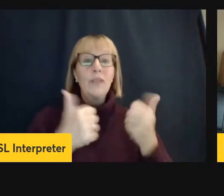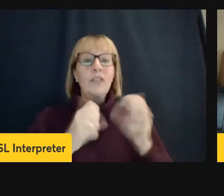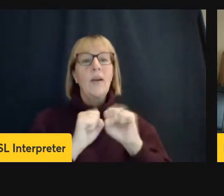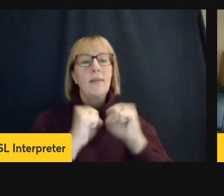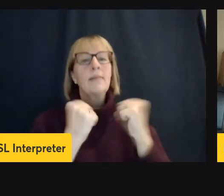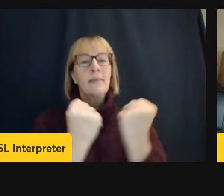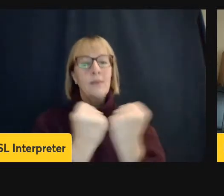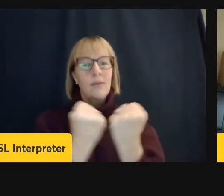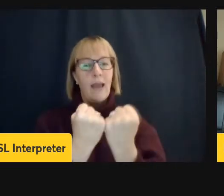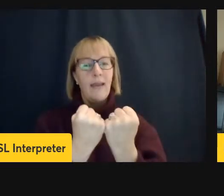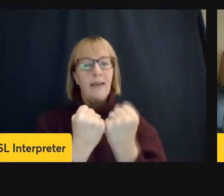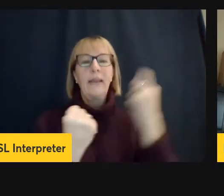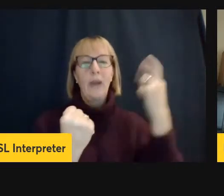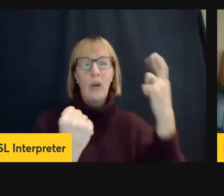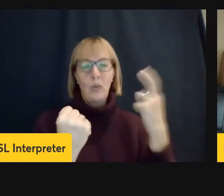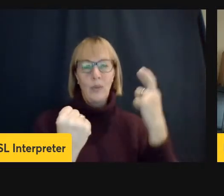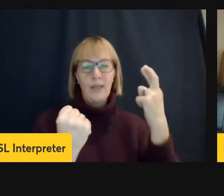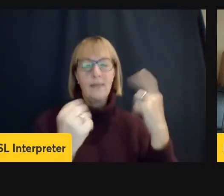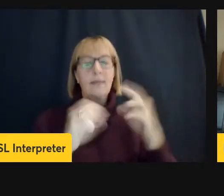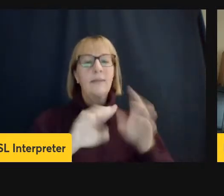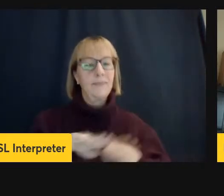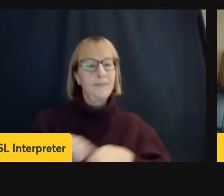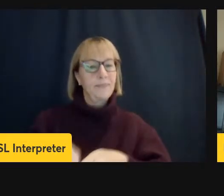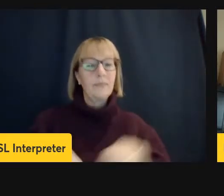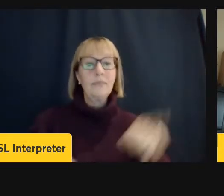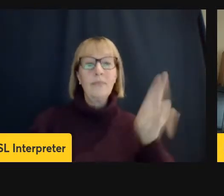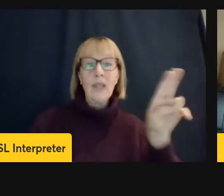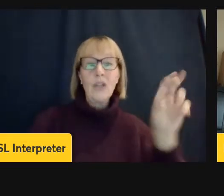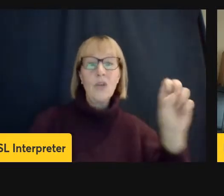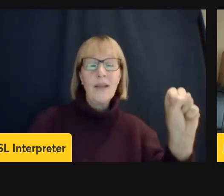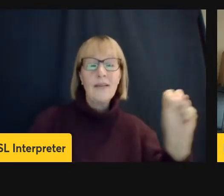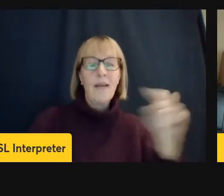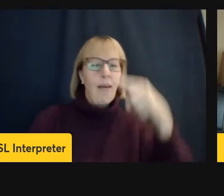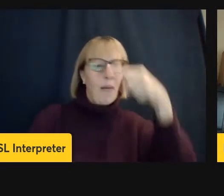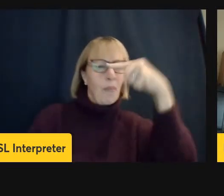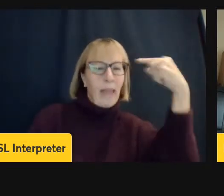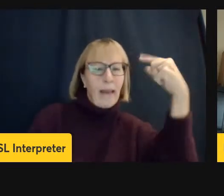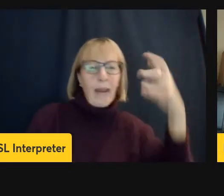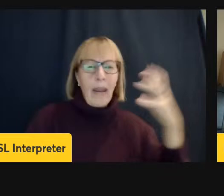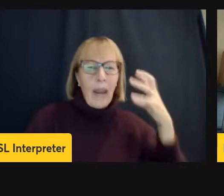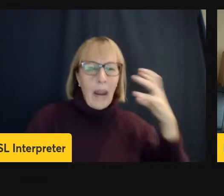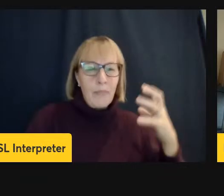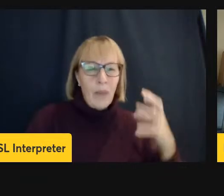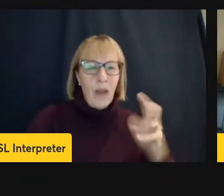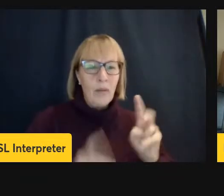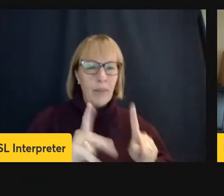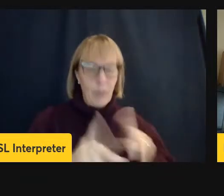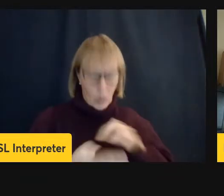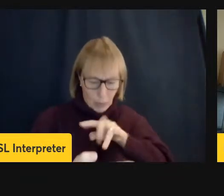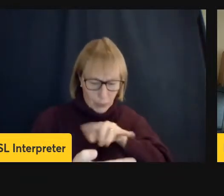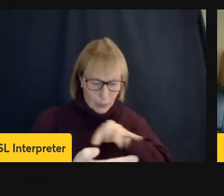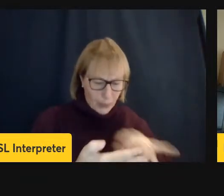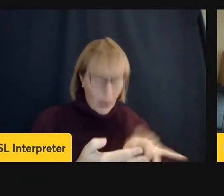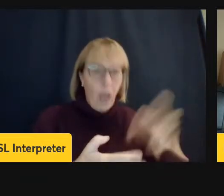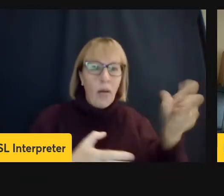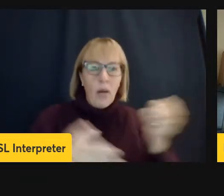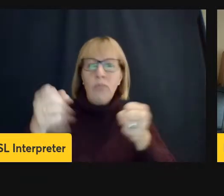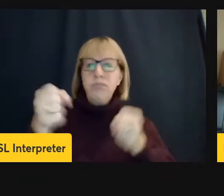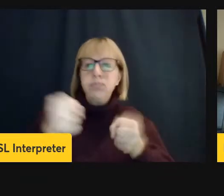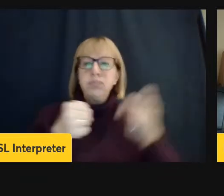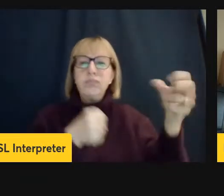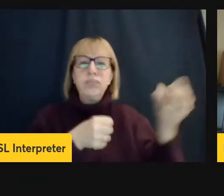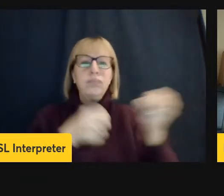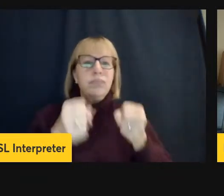Most significantly in the US, that Black and Brown people studying this history have been hired into history